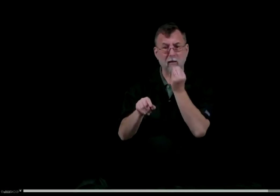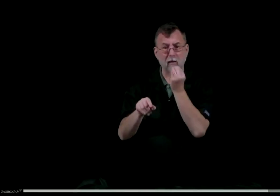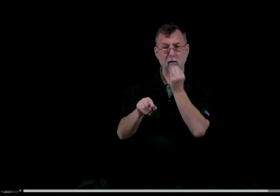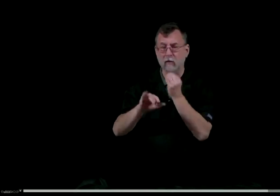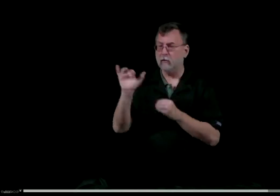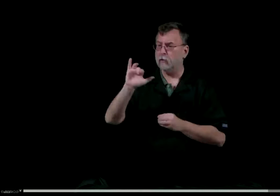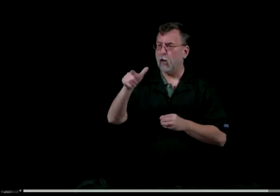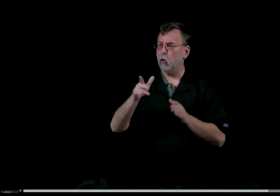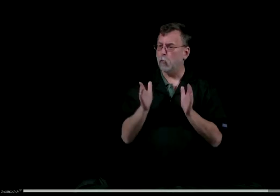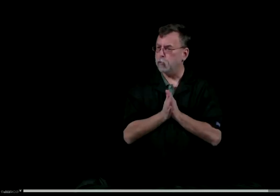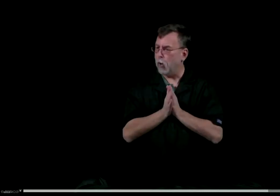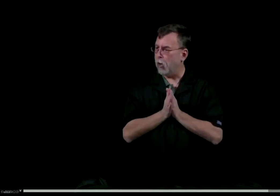So if you eat,